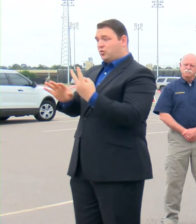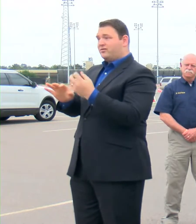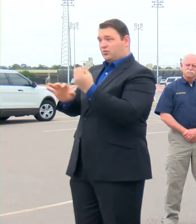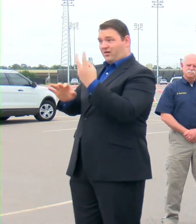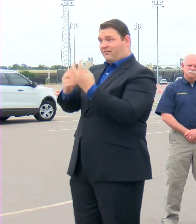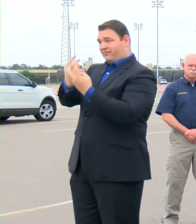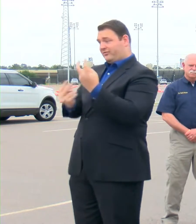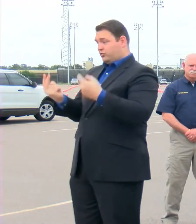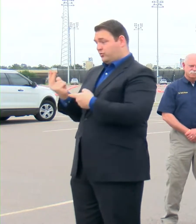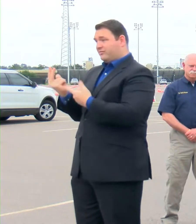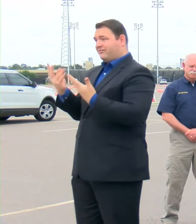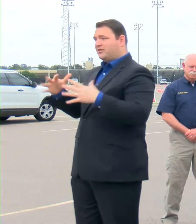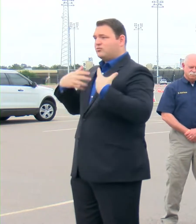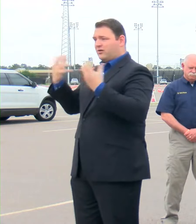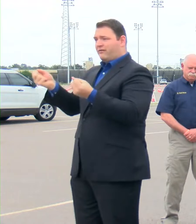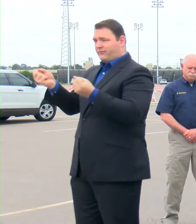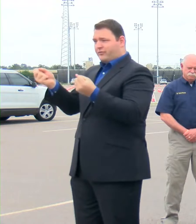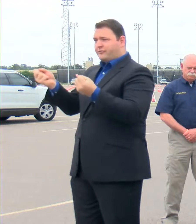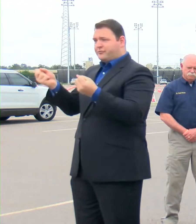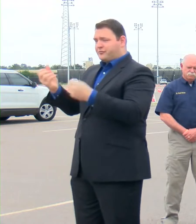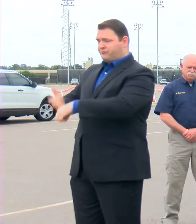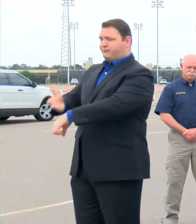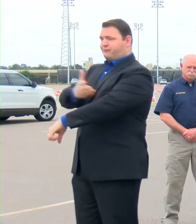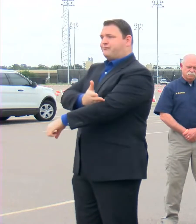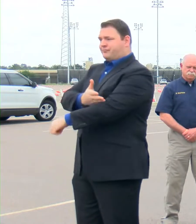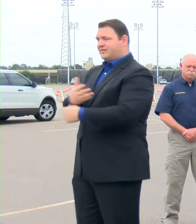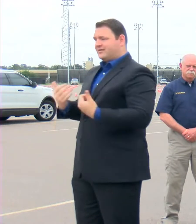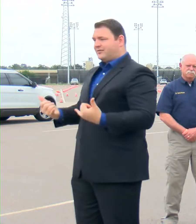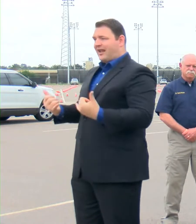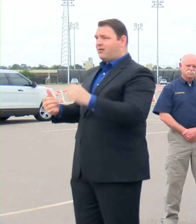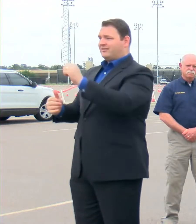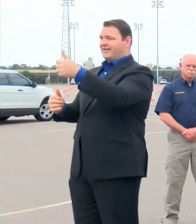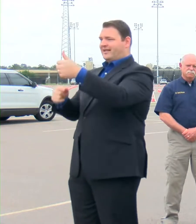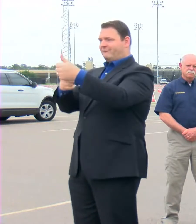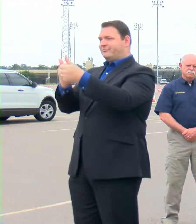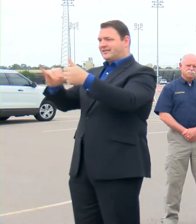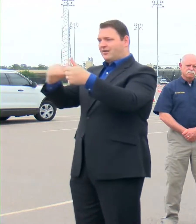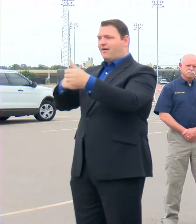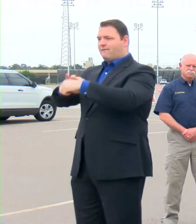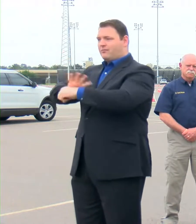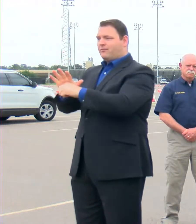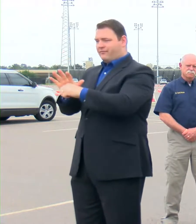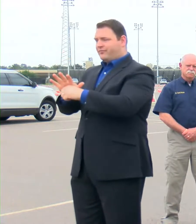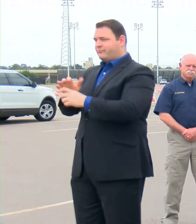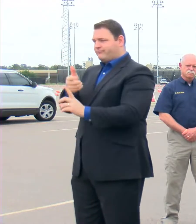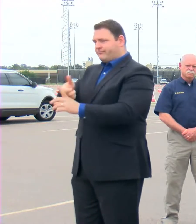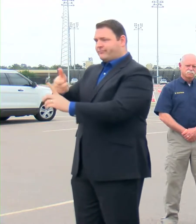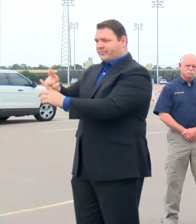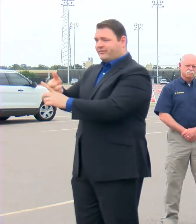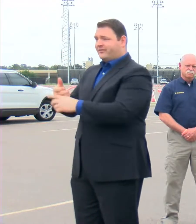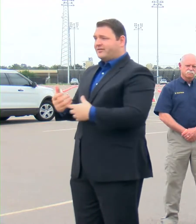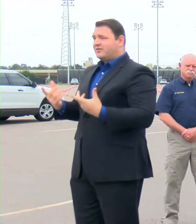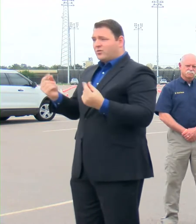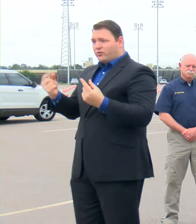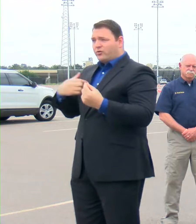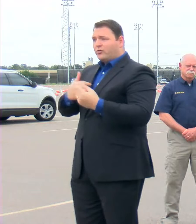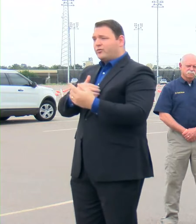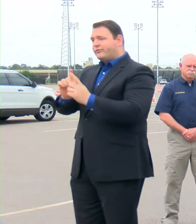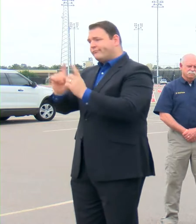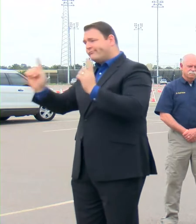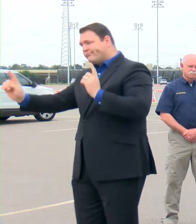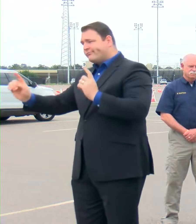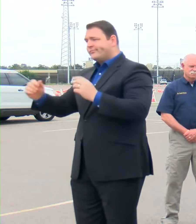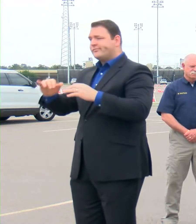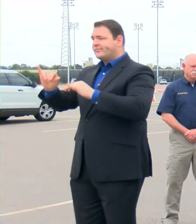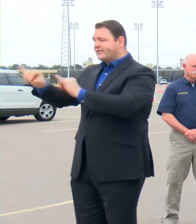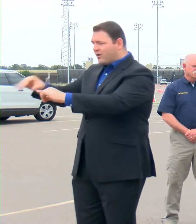have 10. And again, look, what we're doing with the physical distancing, with the staying home, all those things are going to allow us